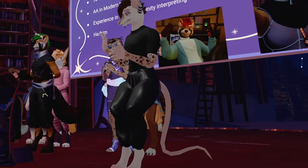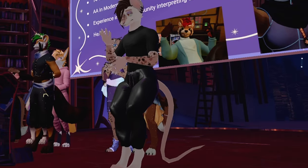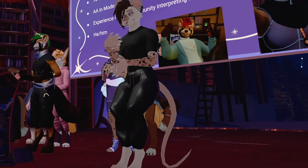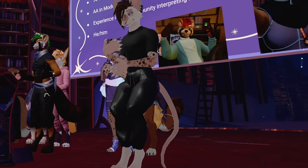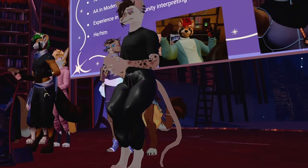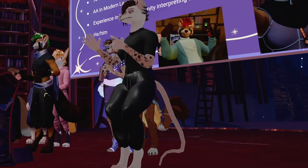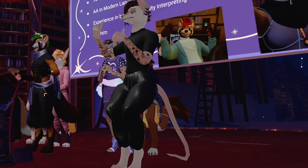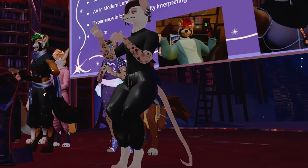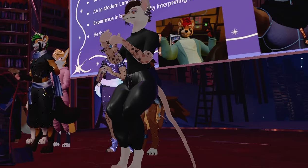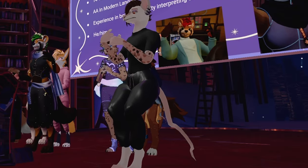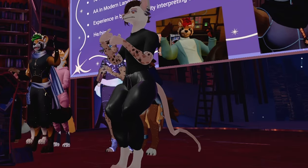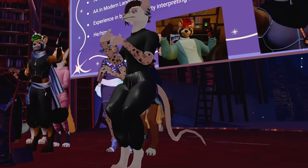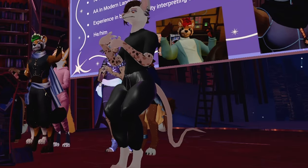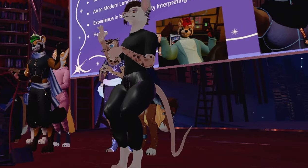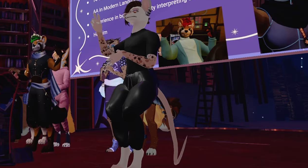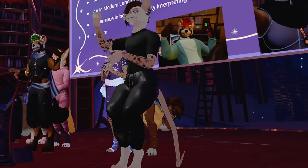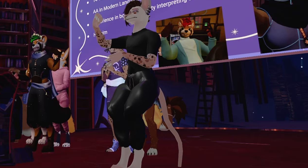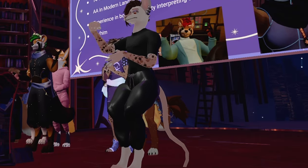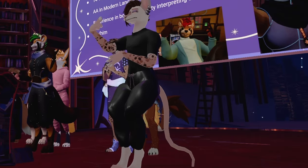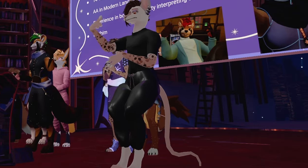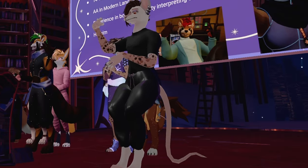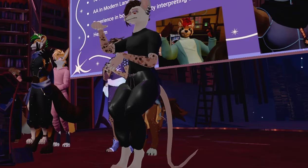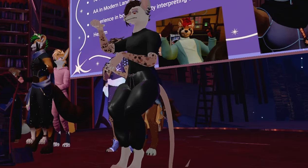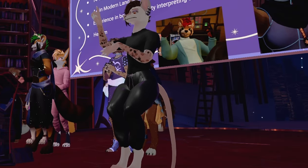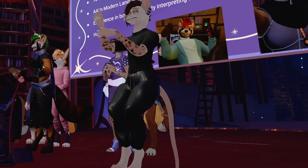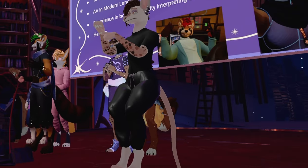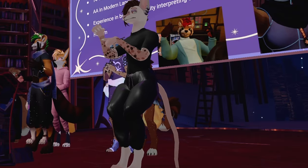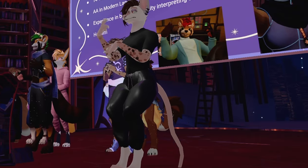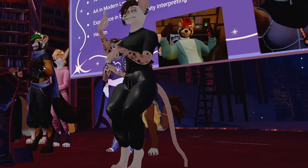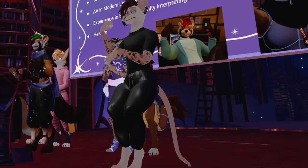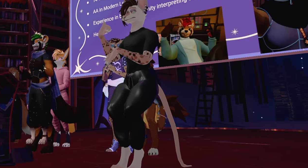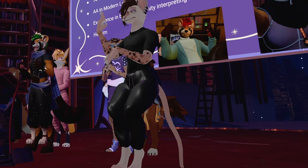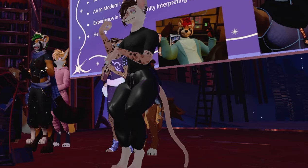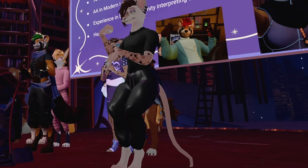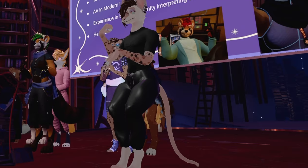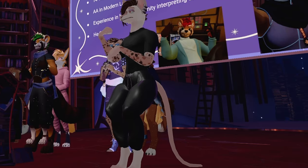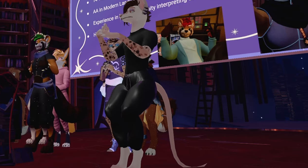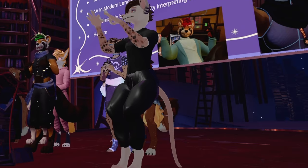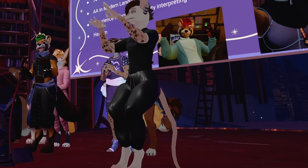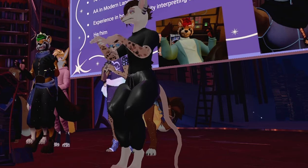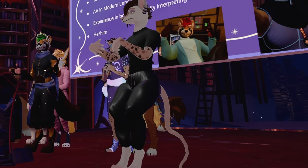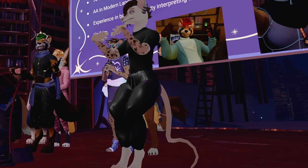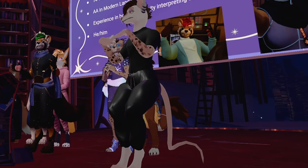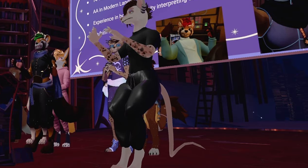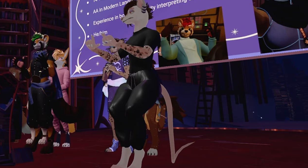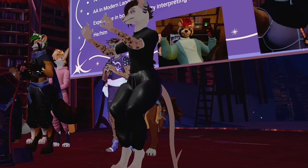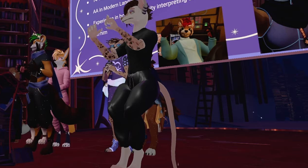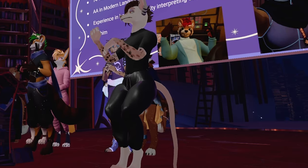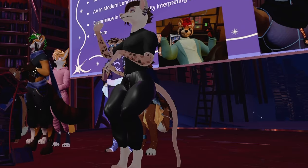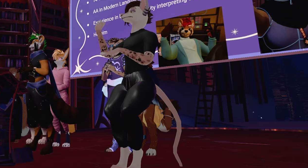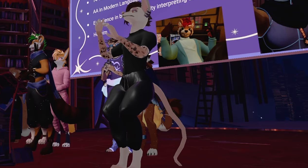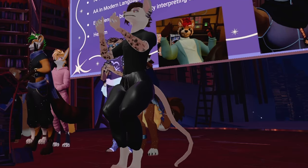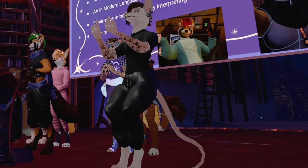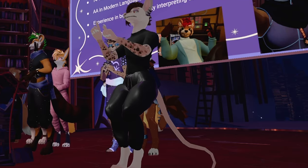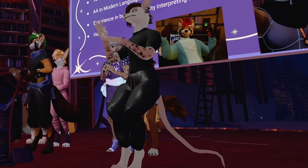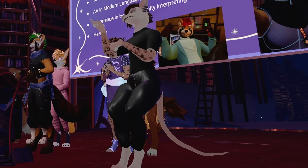Axis. Got some information on the screen, but the important thing to know is I am a IRL certified interpreter.